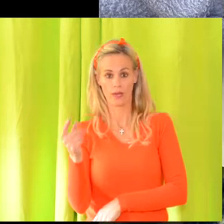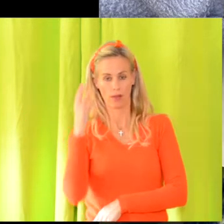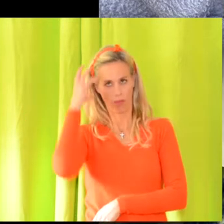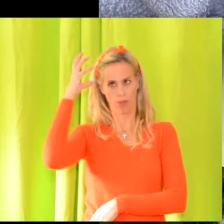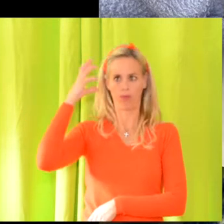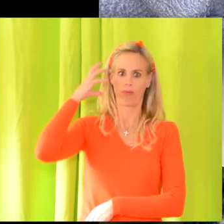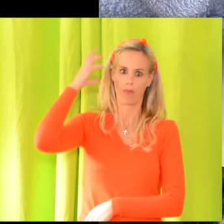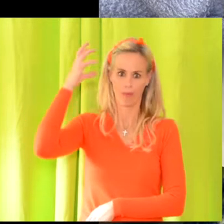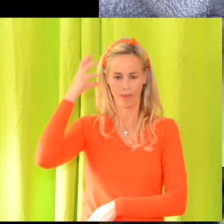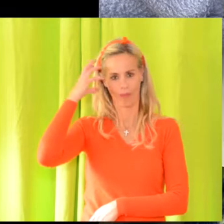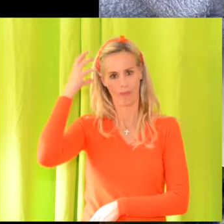Dizzy pup.